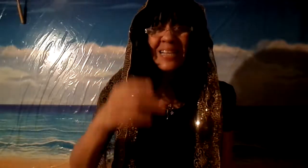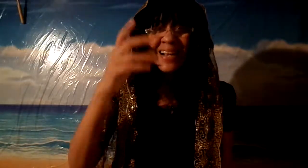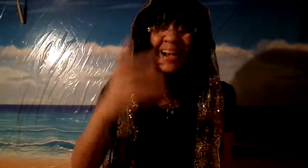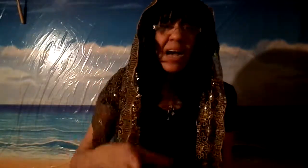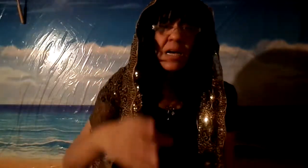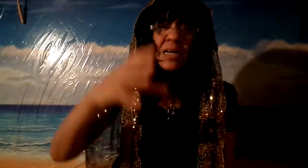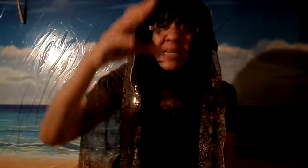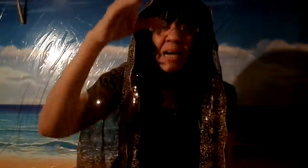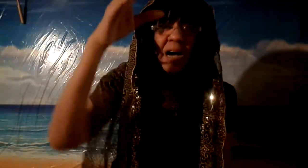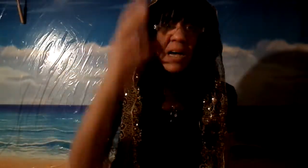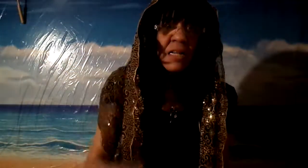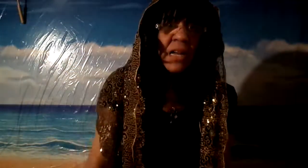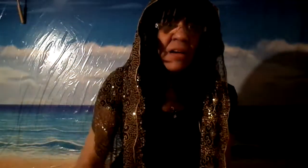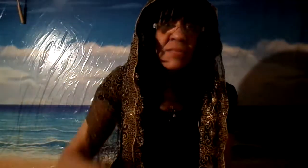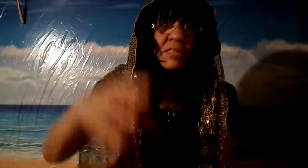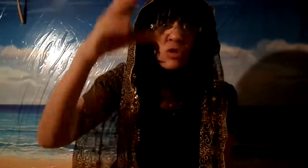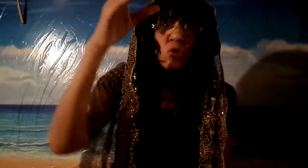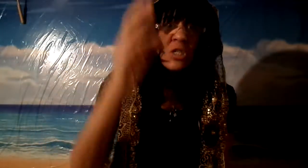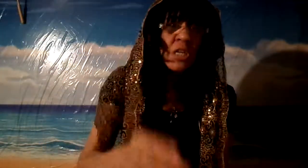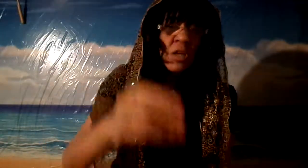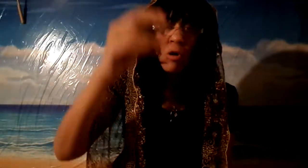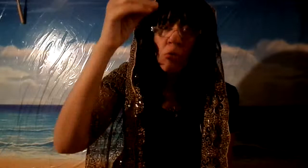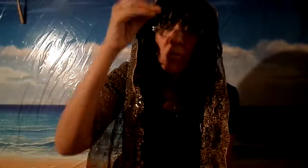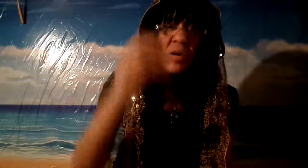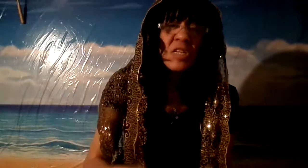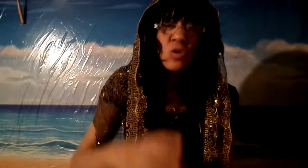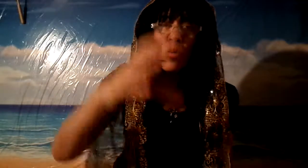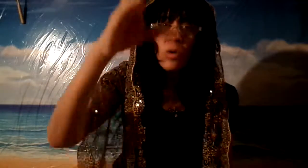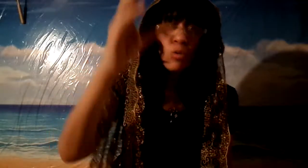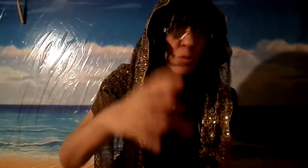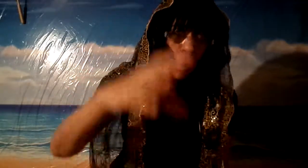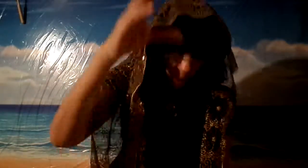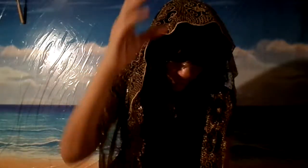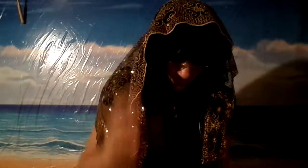God left to see the congregation when you spoke in tongue.